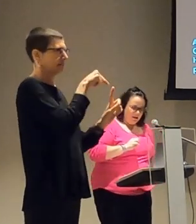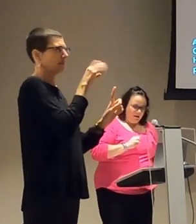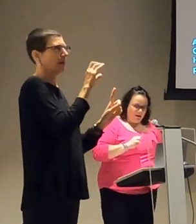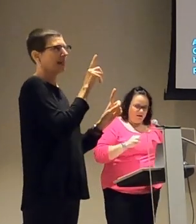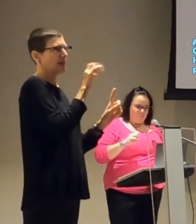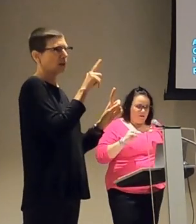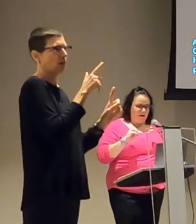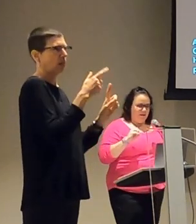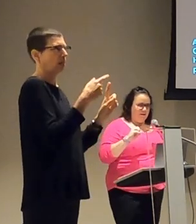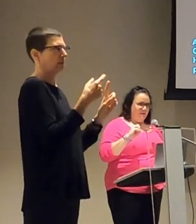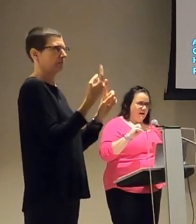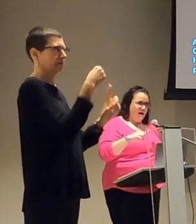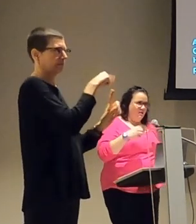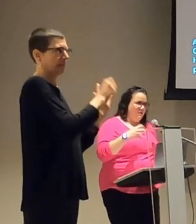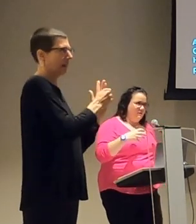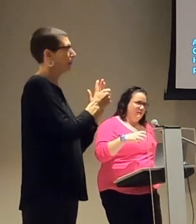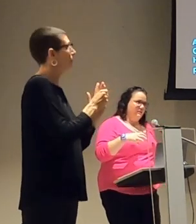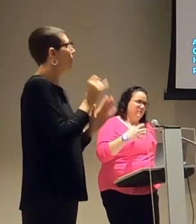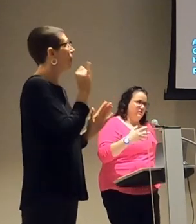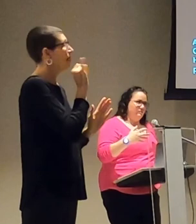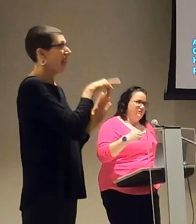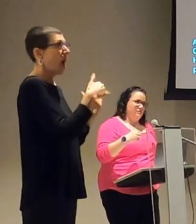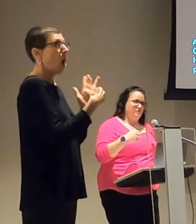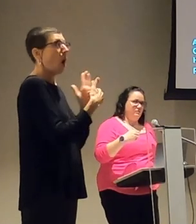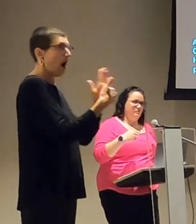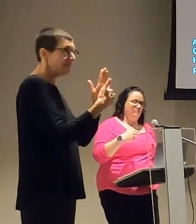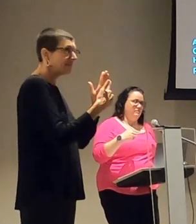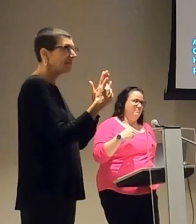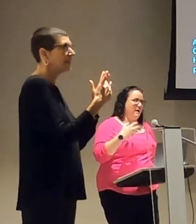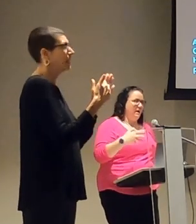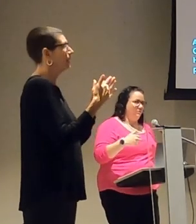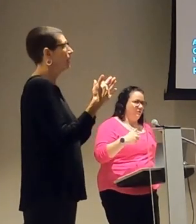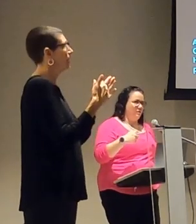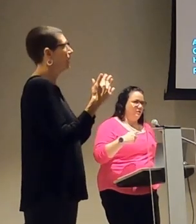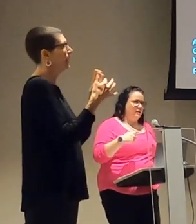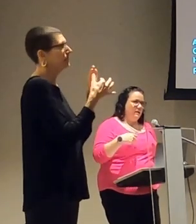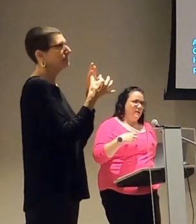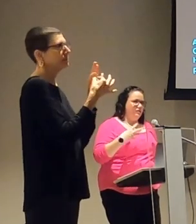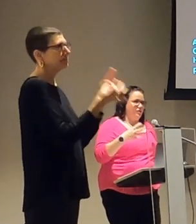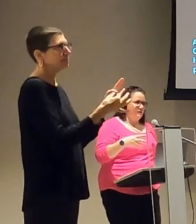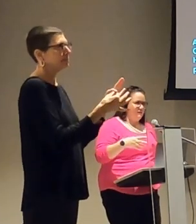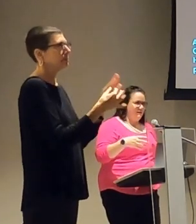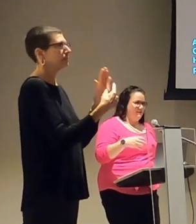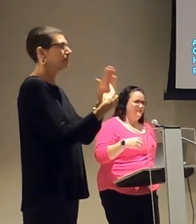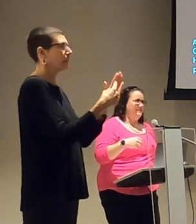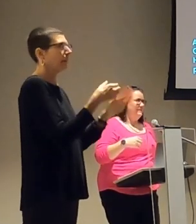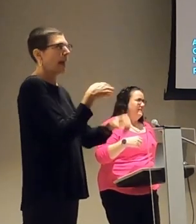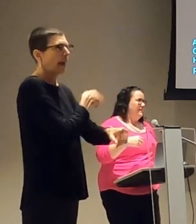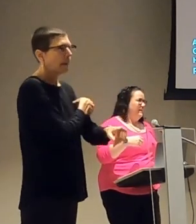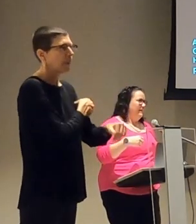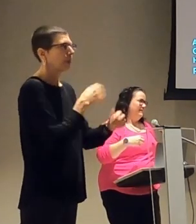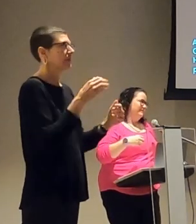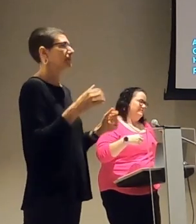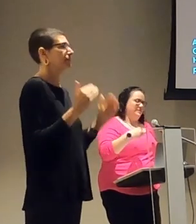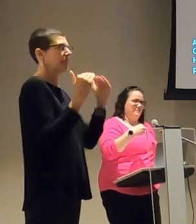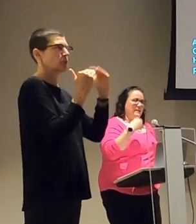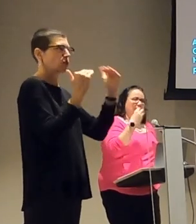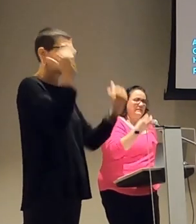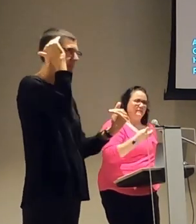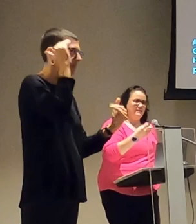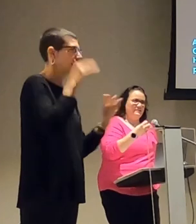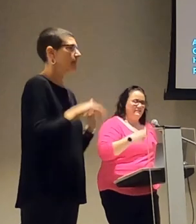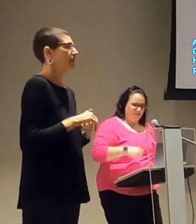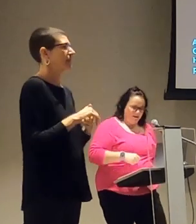reference. And that often alludes to power and justice and, you